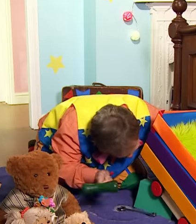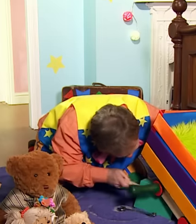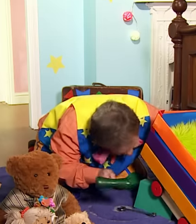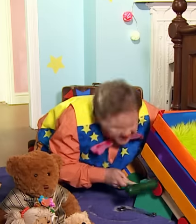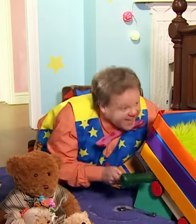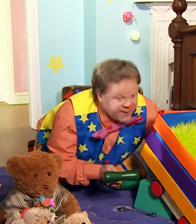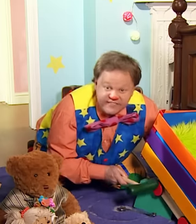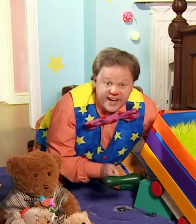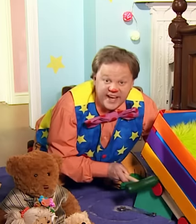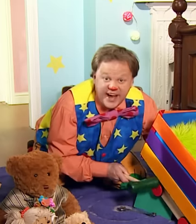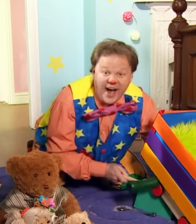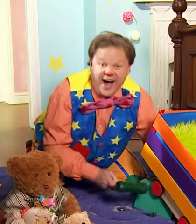Tumble, hello! Oh!